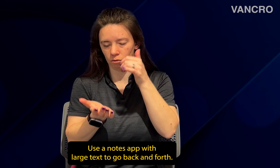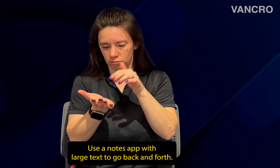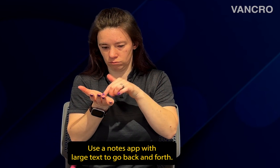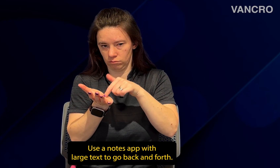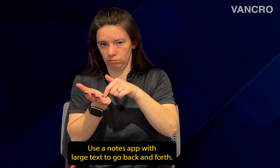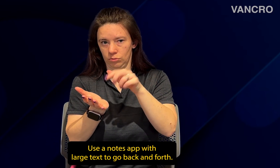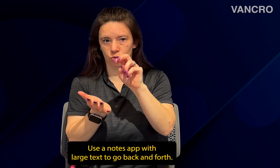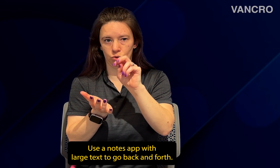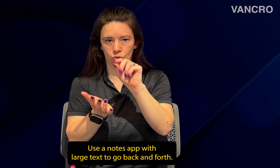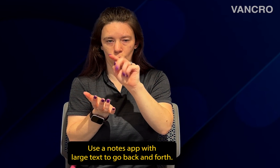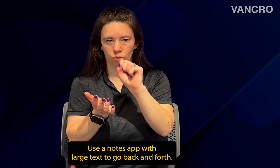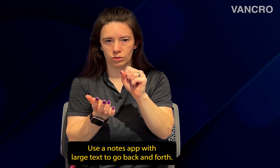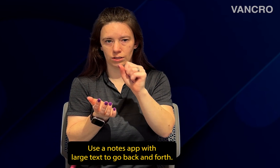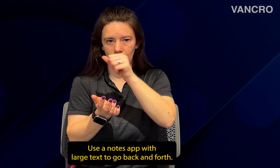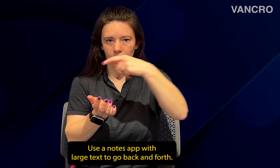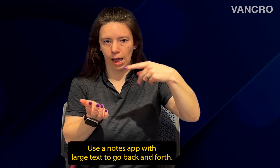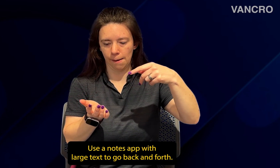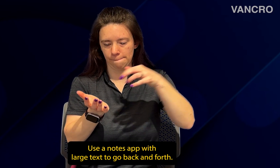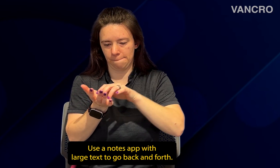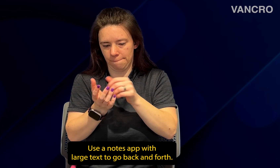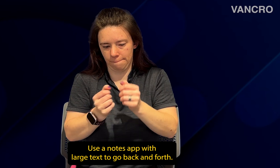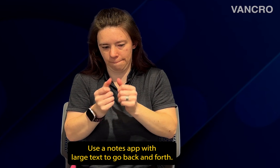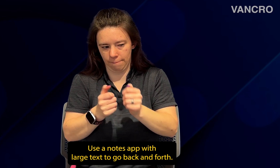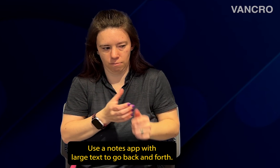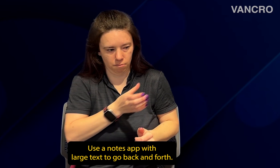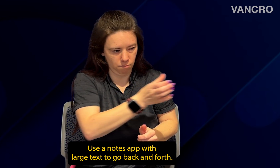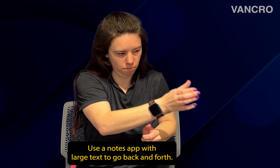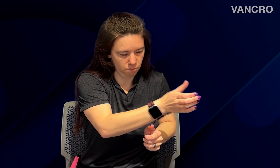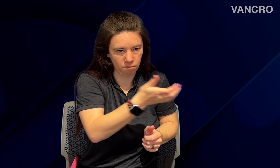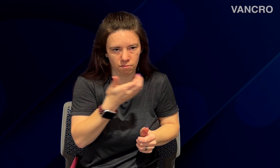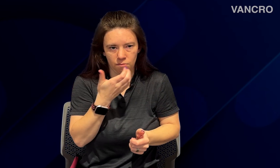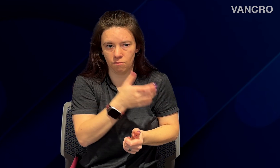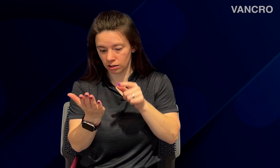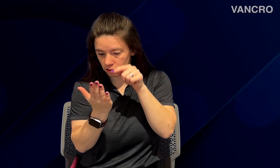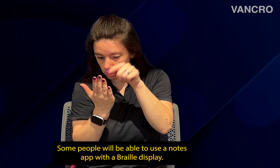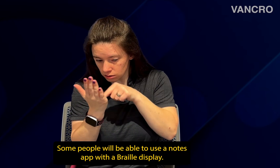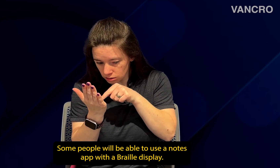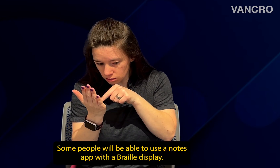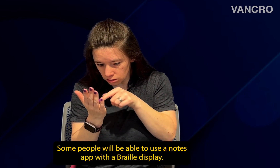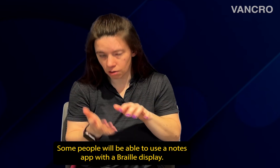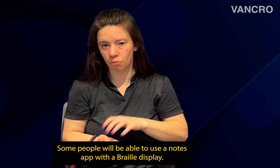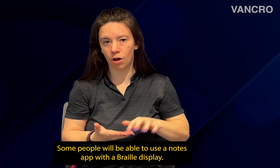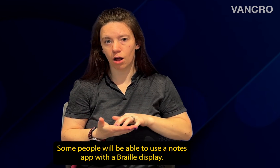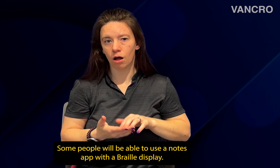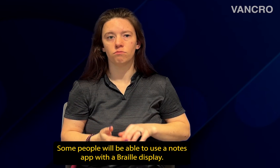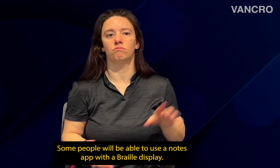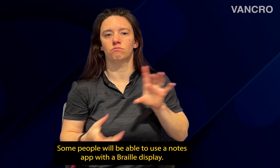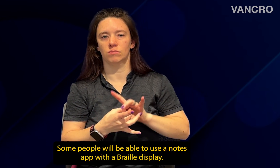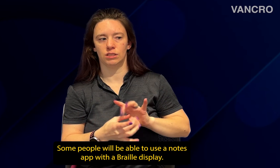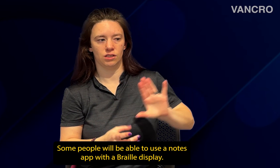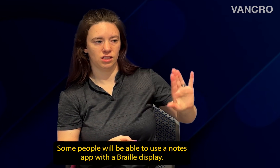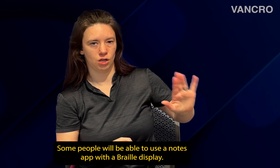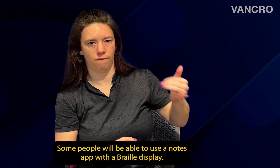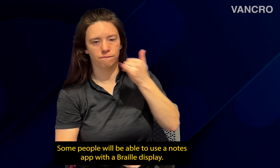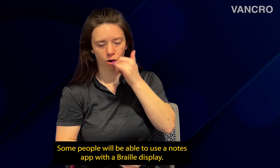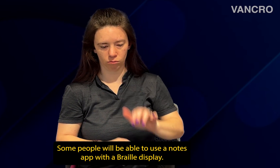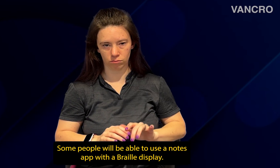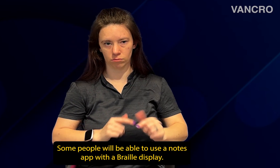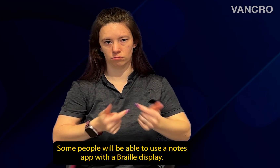Use a notes app with large text to go back and forth. Some people will be able to use a notes app with a braille